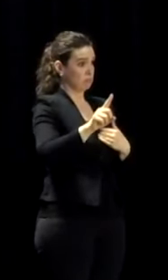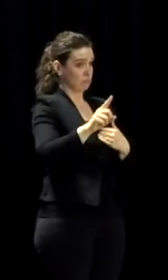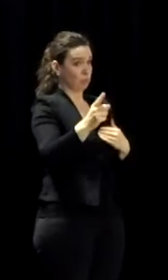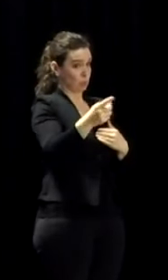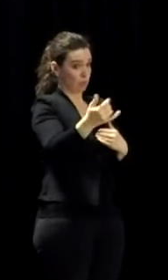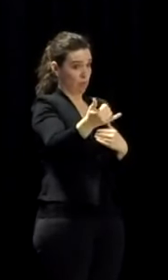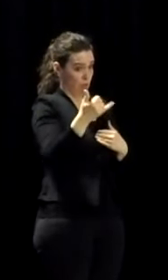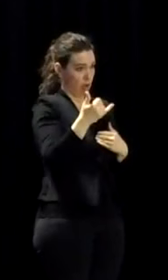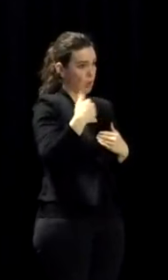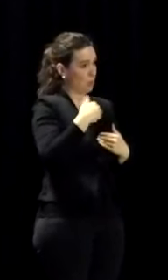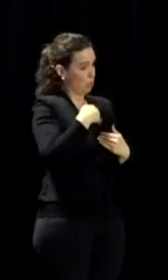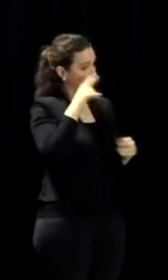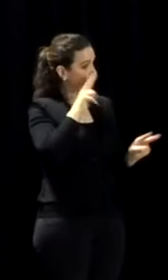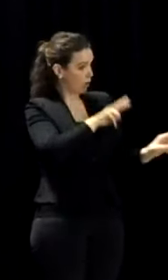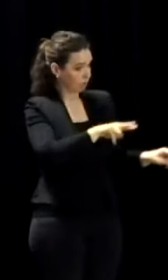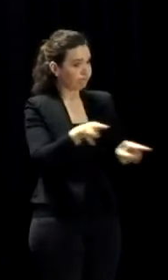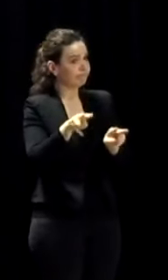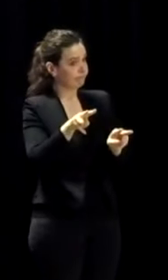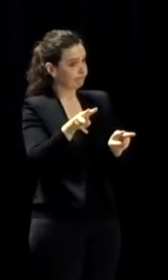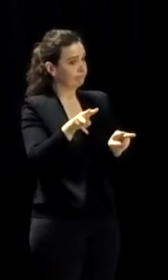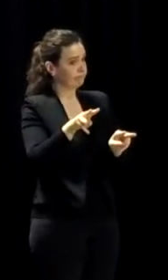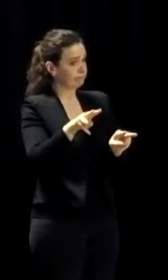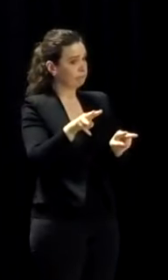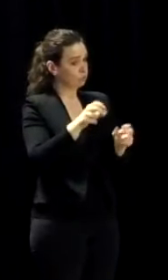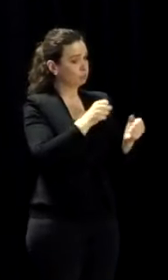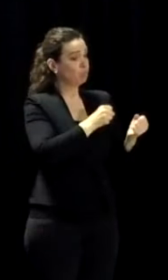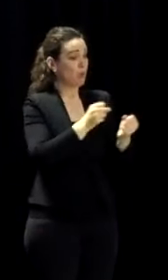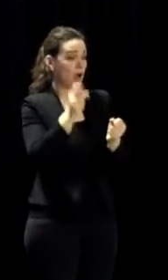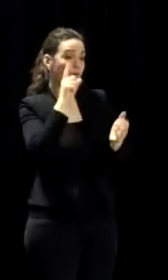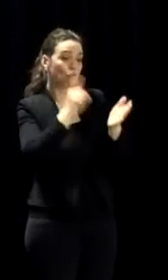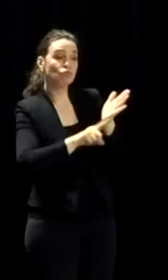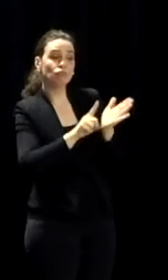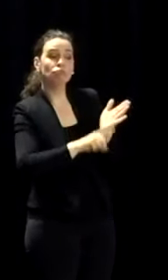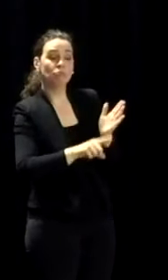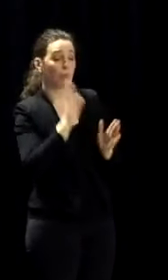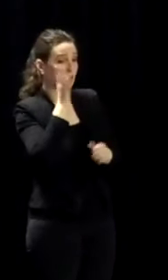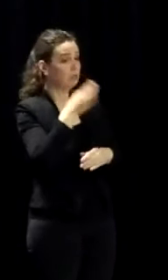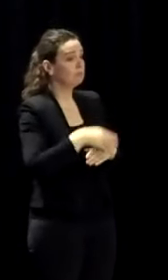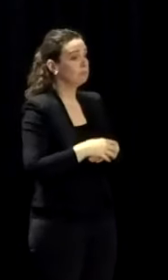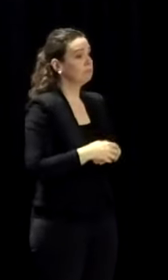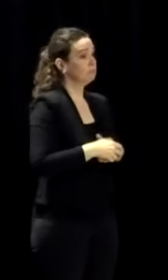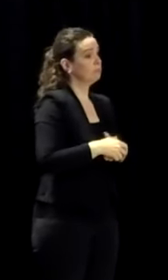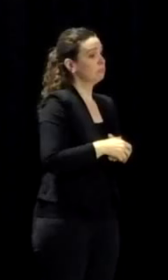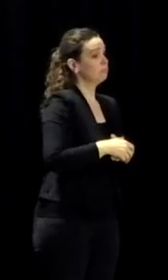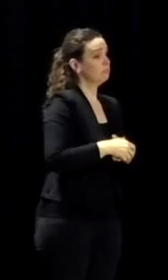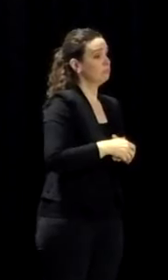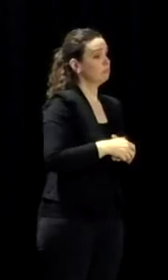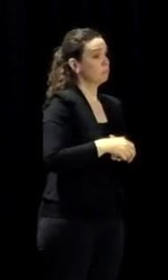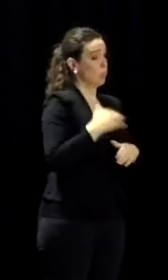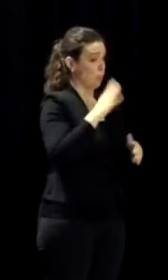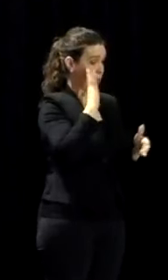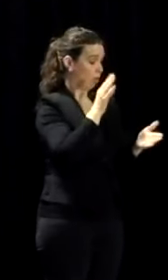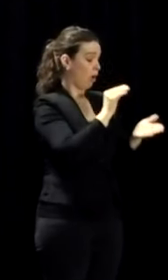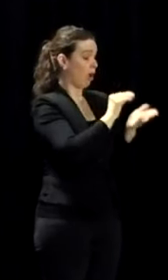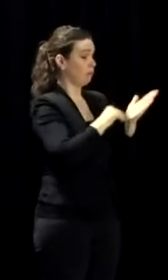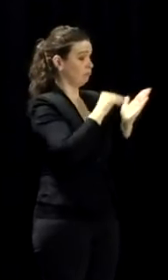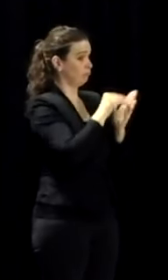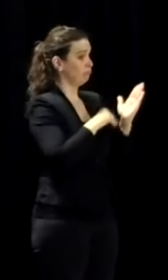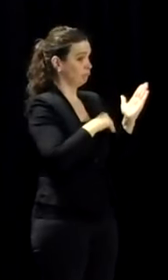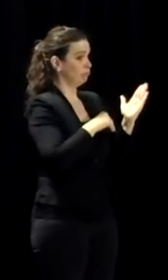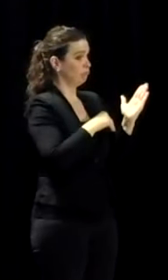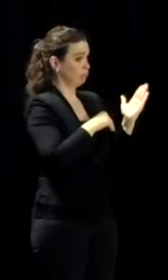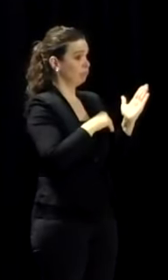that situation is the best course of action. Certainly we're going to note this, we're going to take reports, but each and